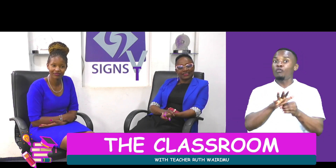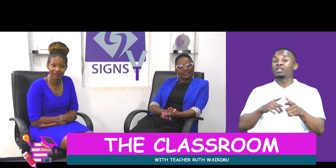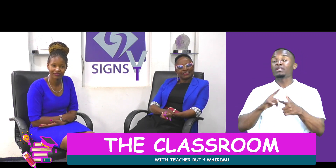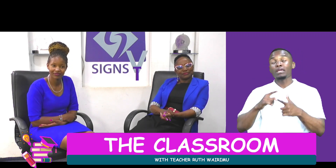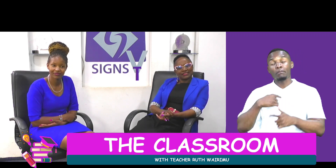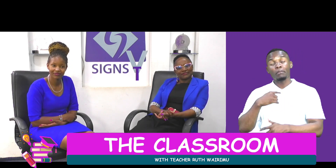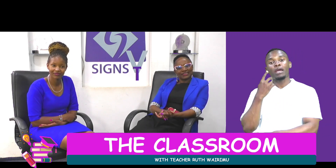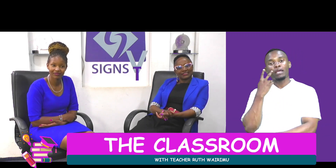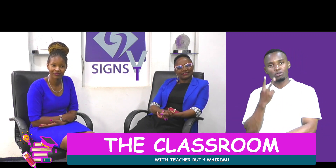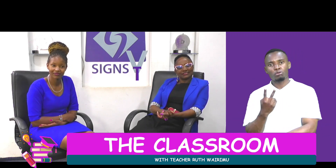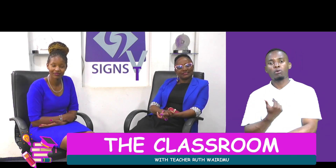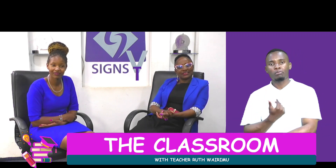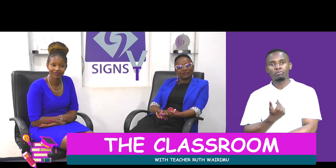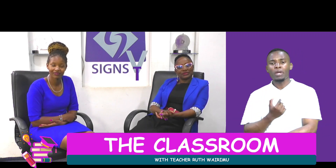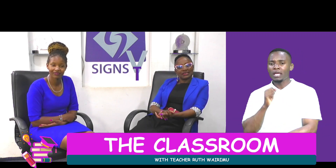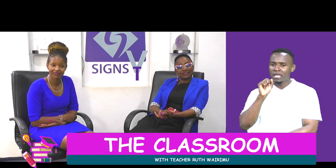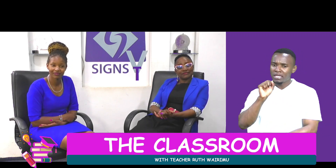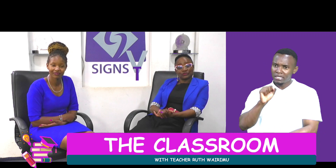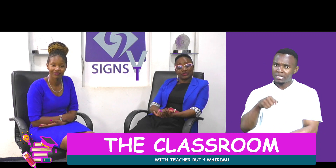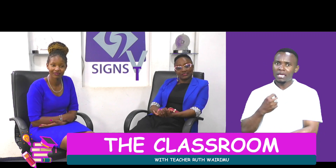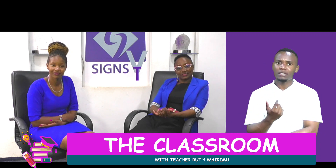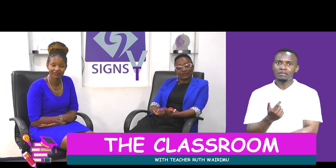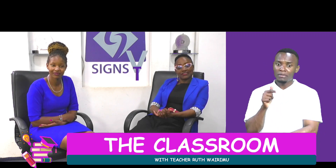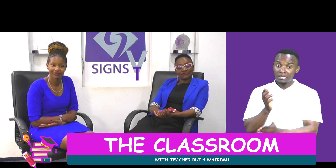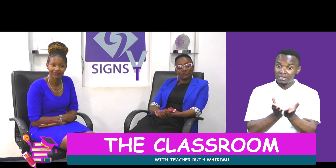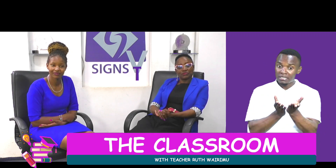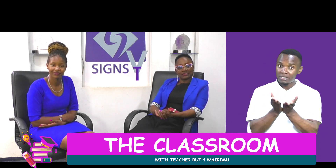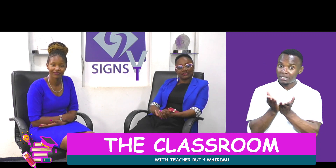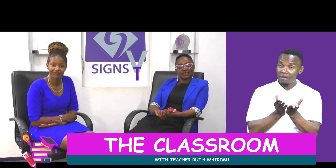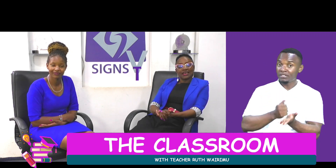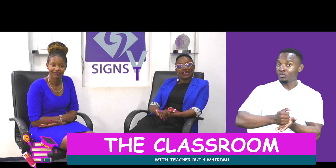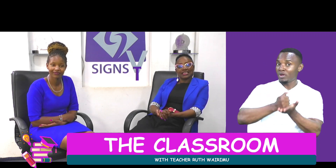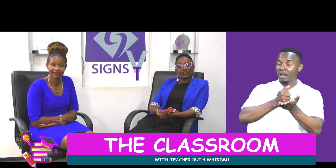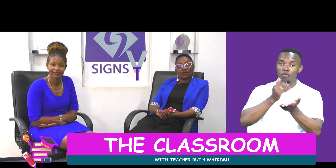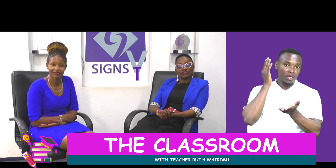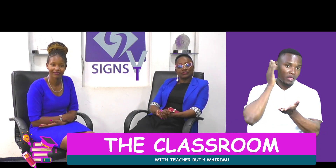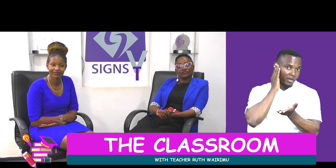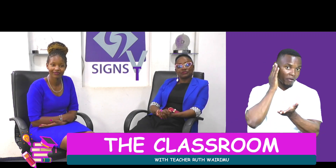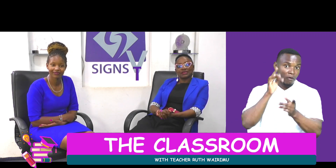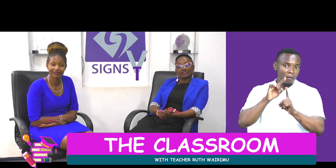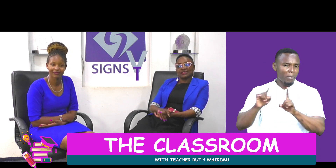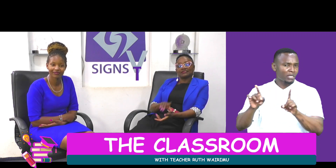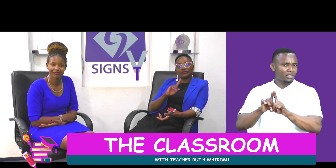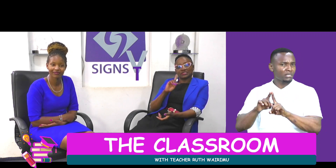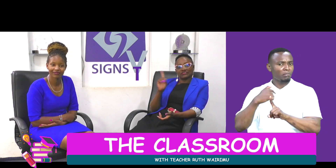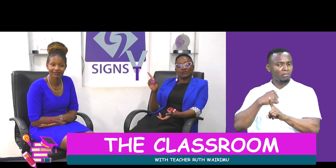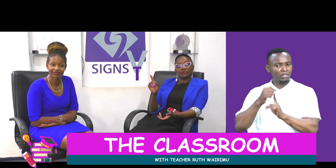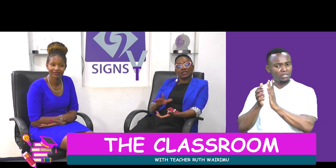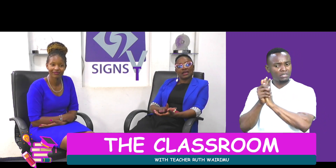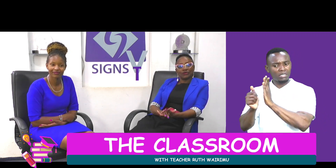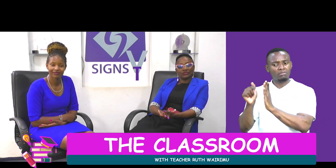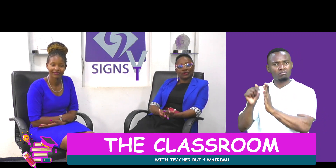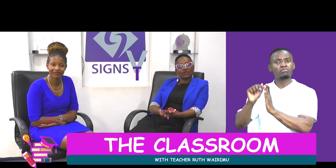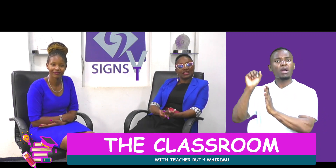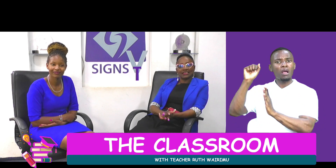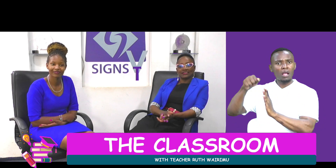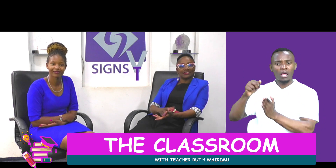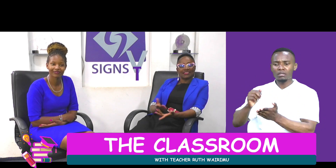that despite the fact that it can be a service to assist our deaf members, I can also use my skills to reach people